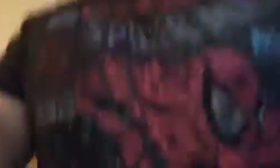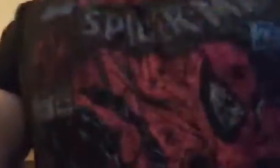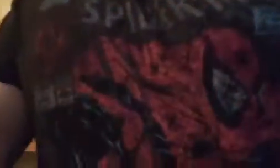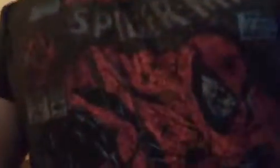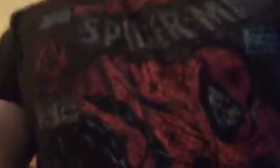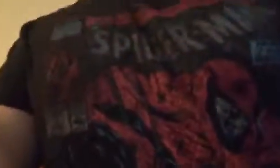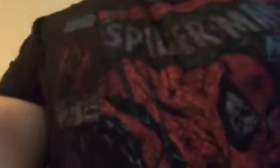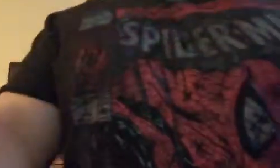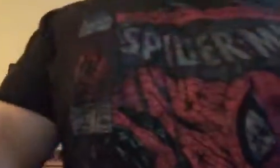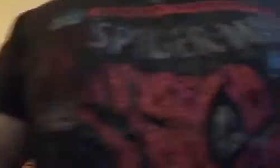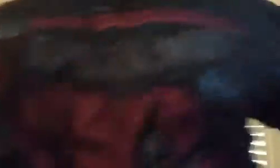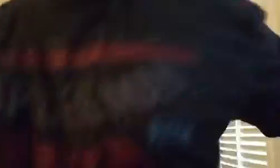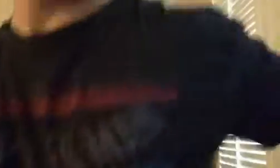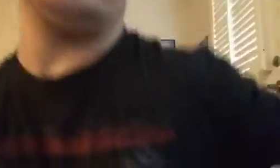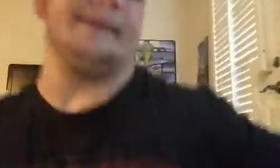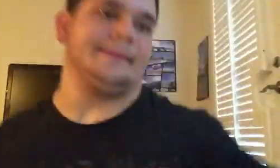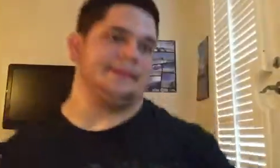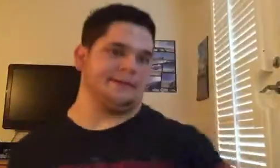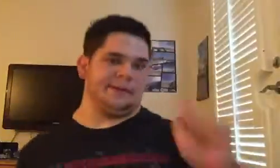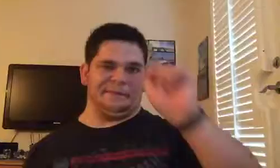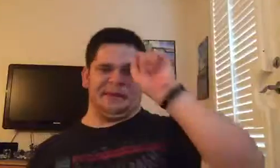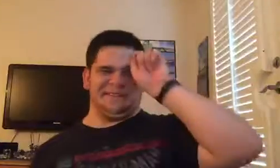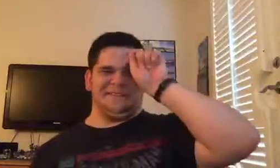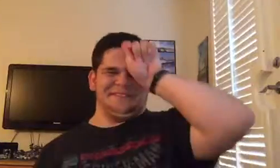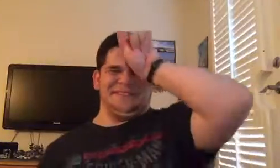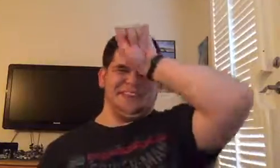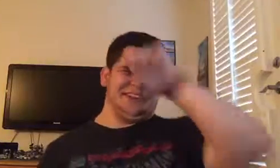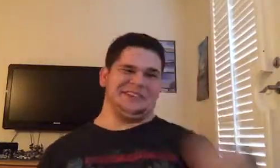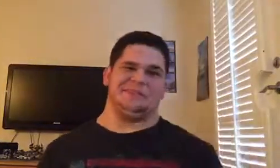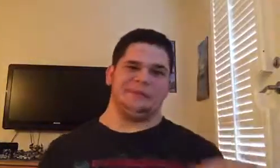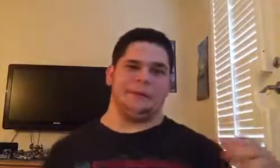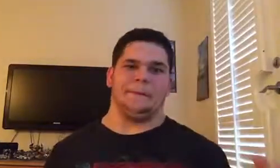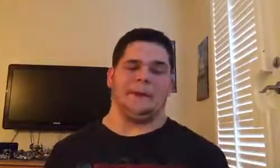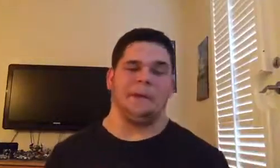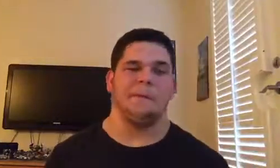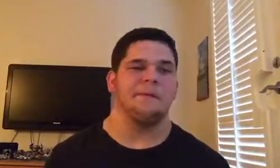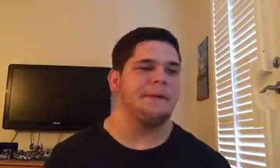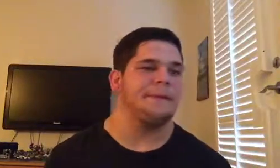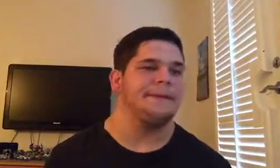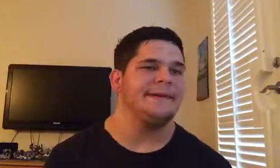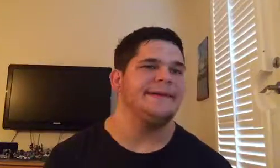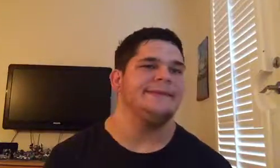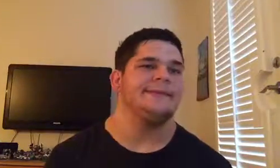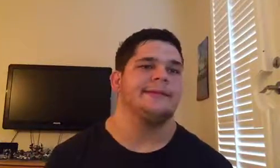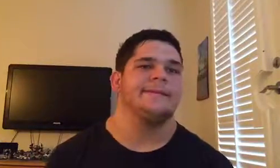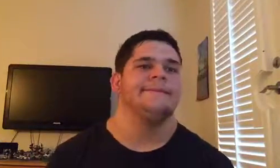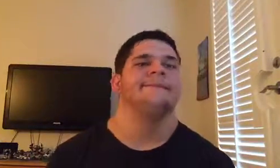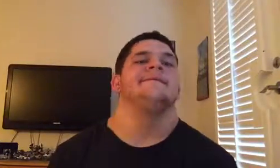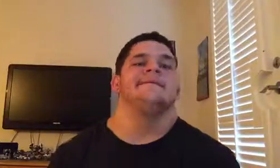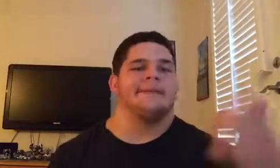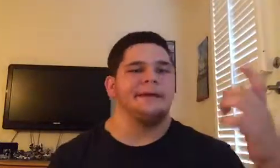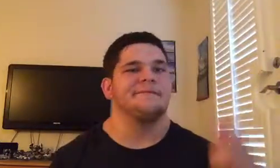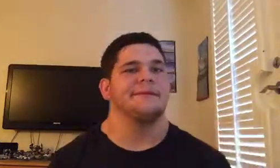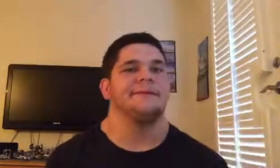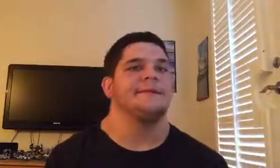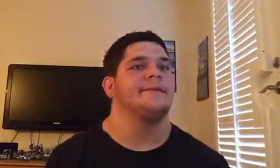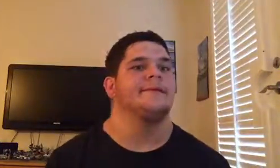Okay, I just got back from seeing Spider-Man Homecoming, so time for another